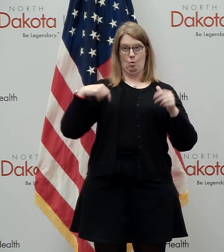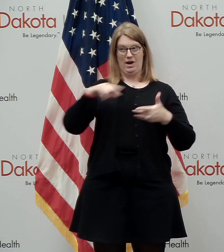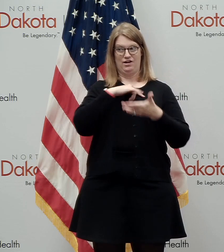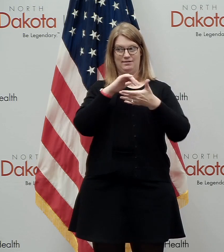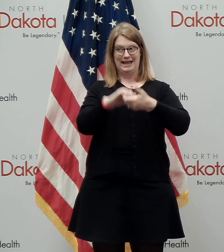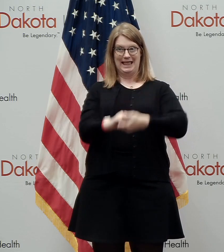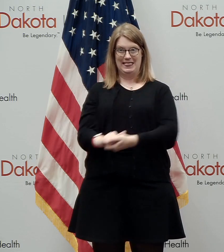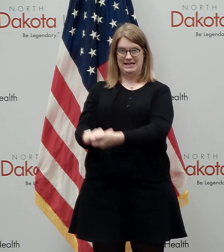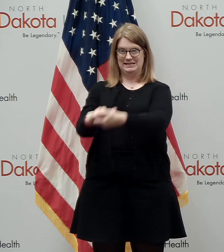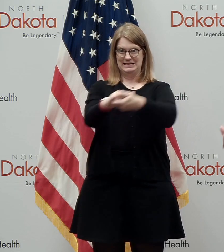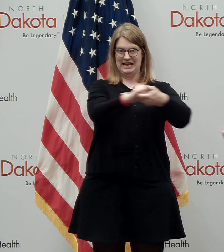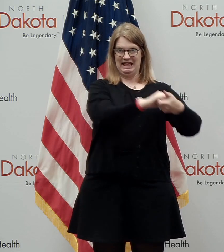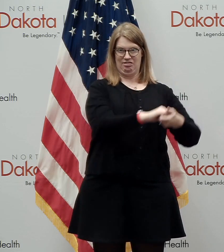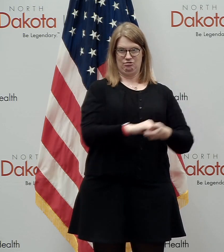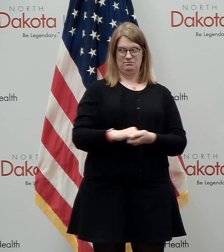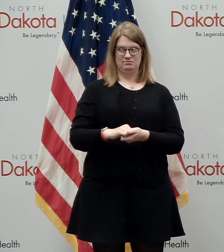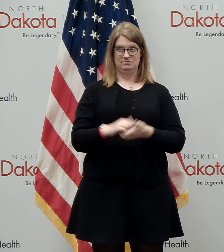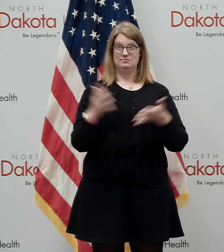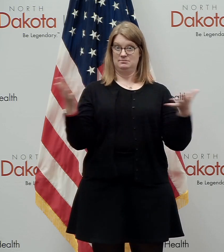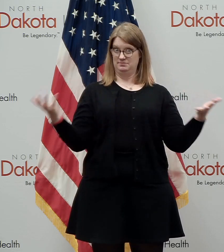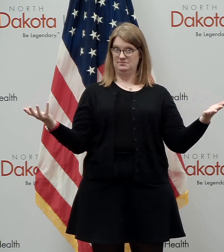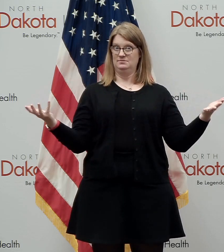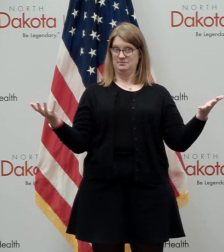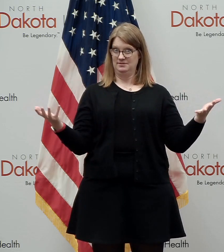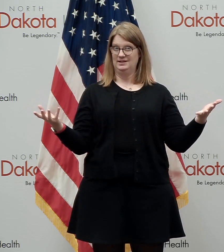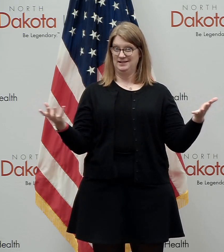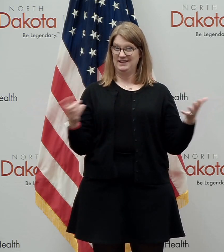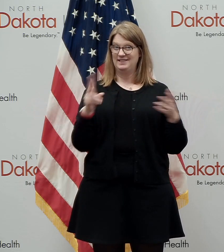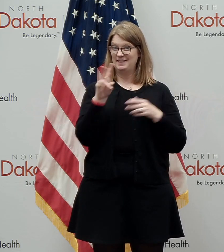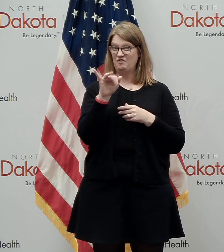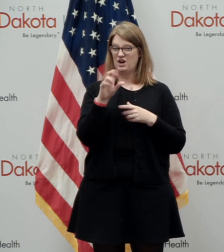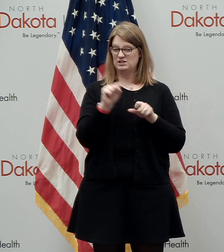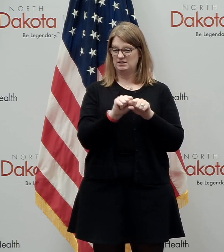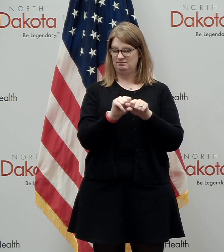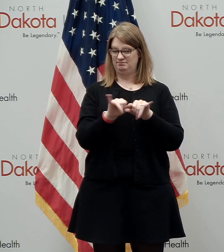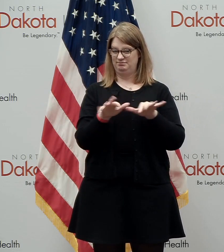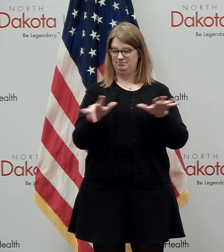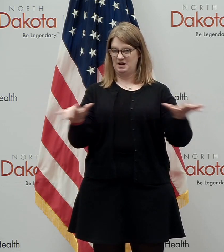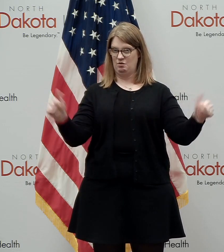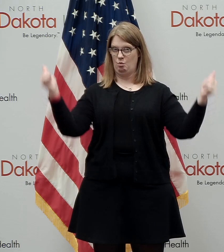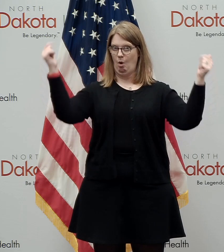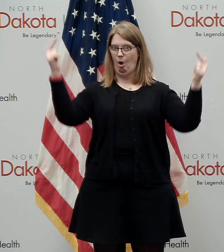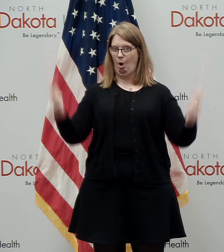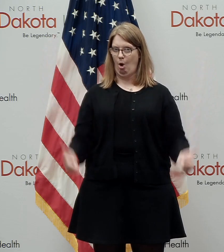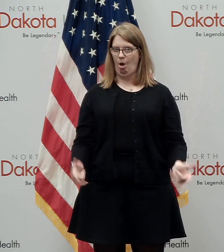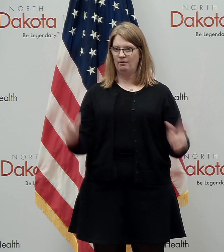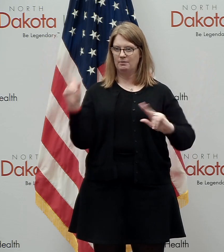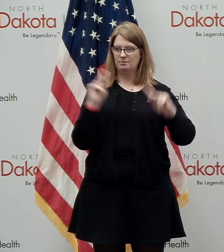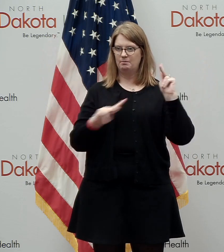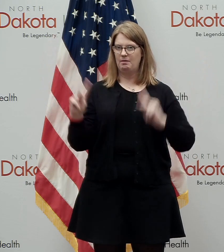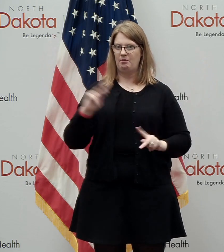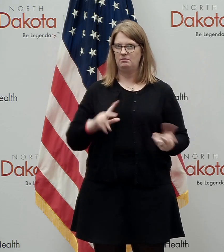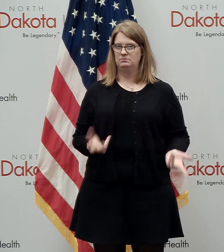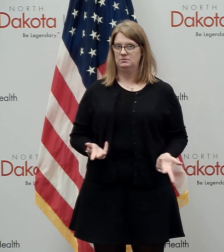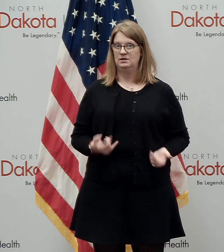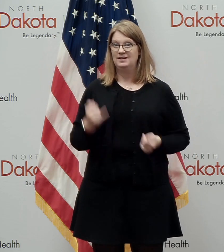together. This virus moves through us collectively, and so people that choose to wear a mask have maybe good reasons. That's why,